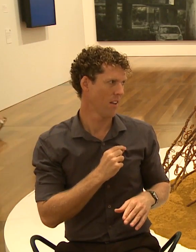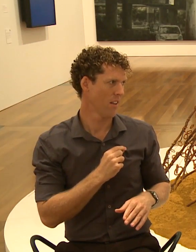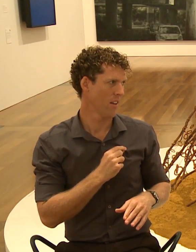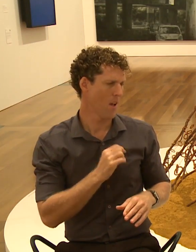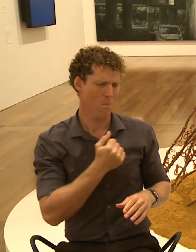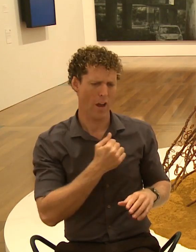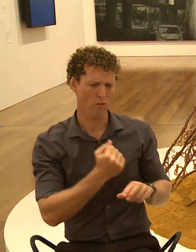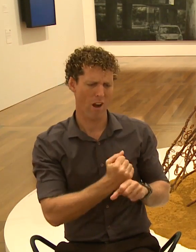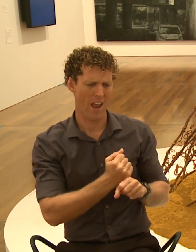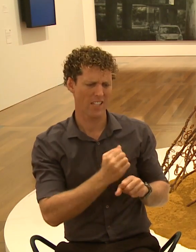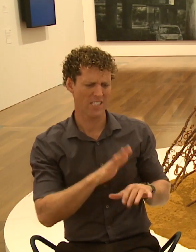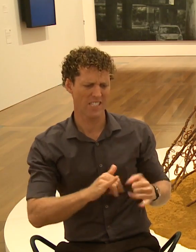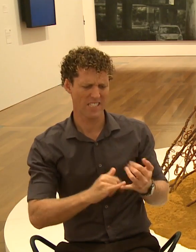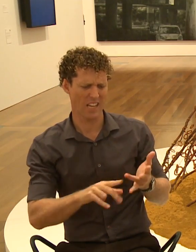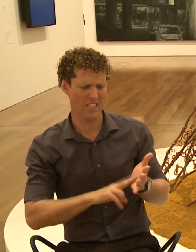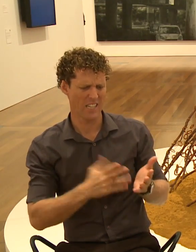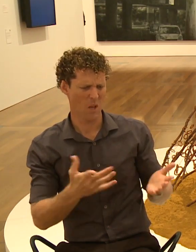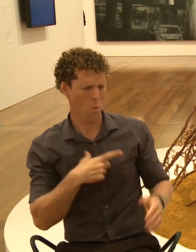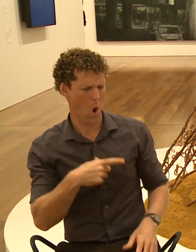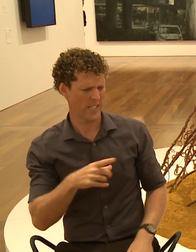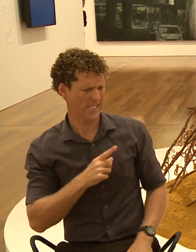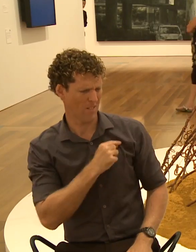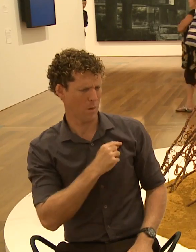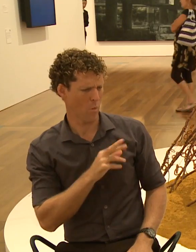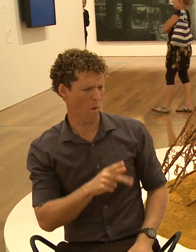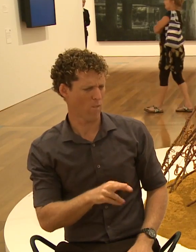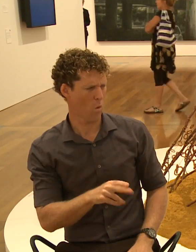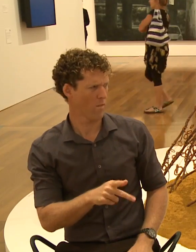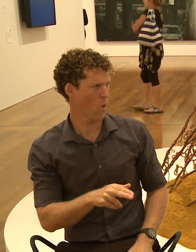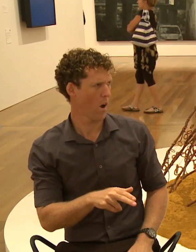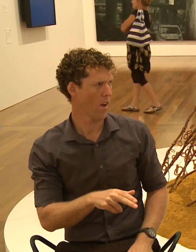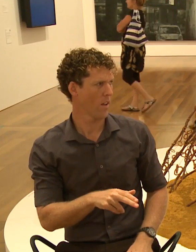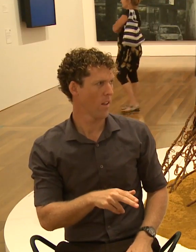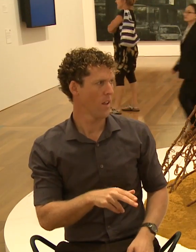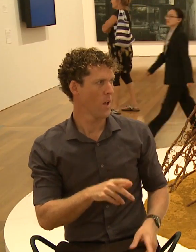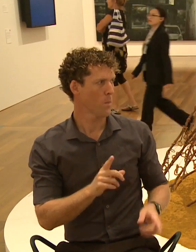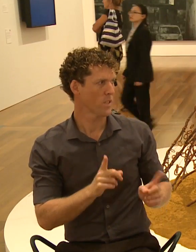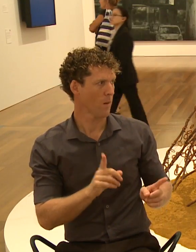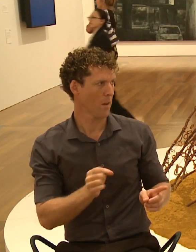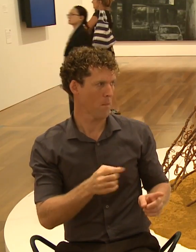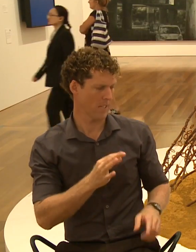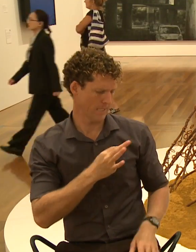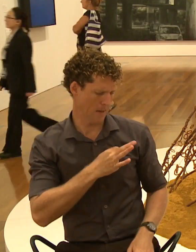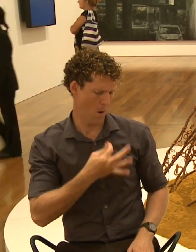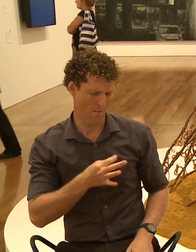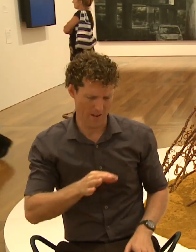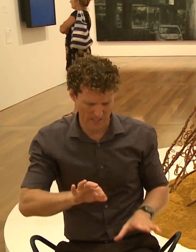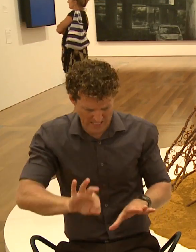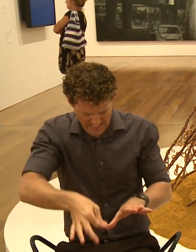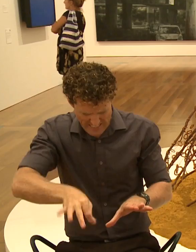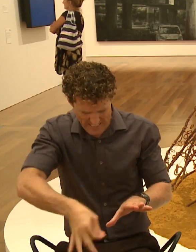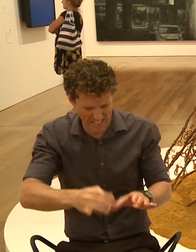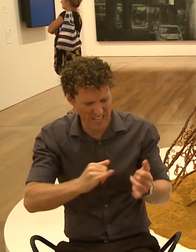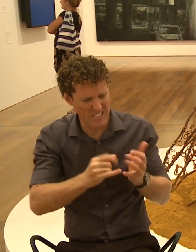my little grandsons always say, "What do you got a safety pin in there for?" You know, so every now and again you've got to dig a piece of Spinifex out.